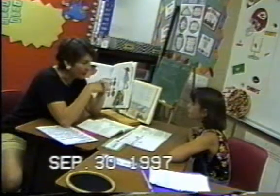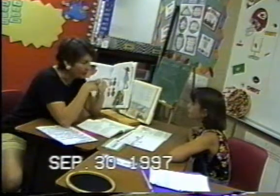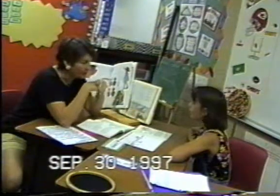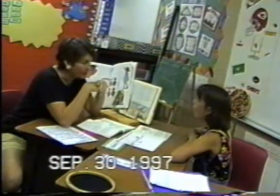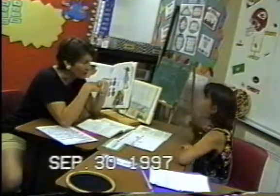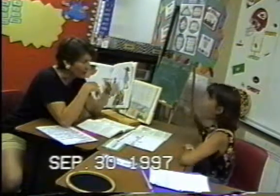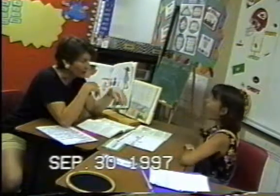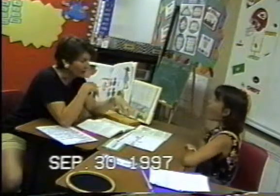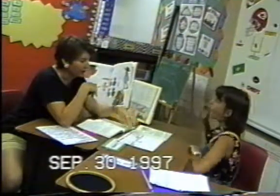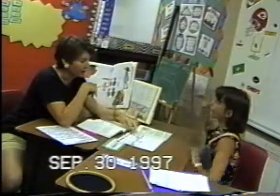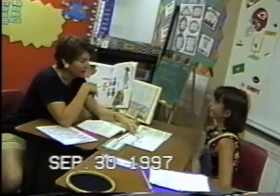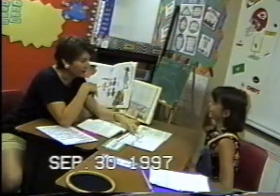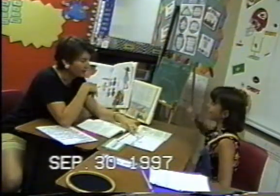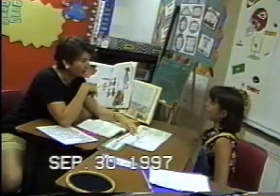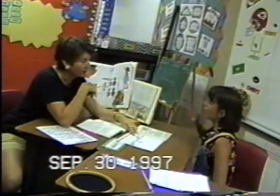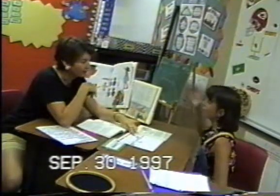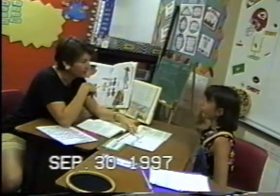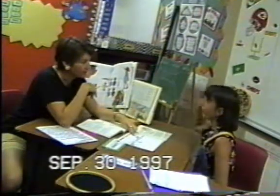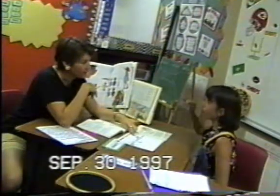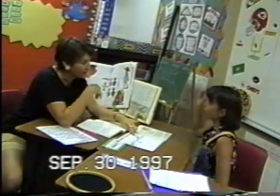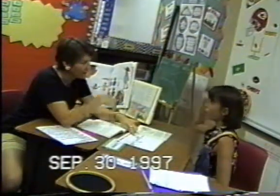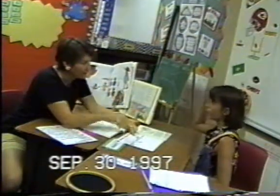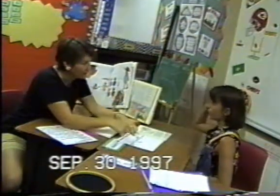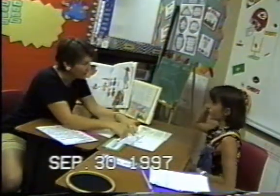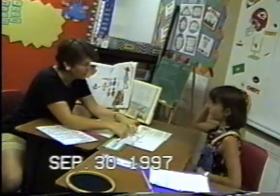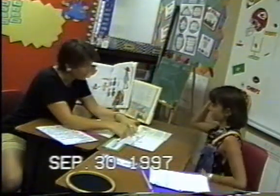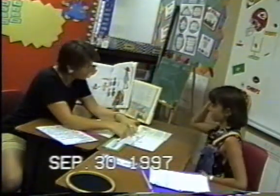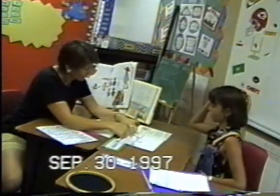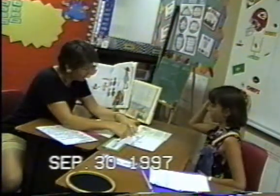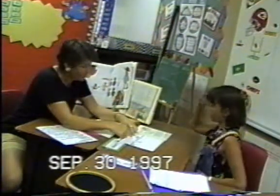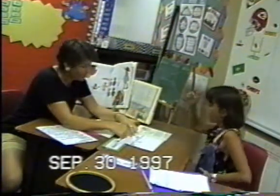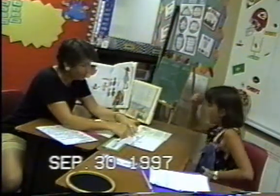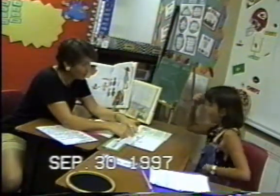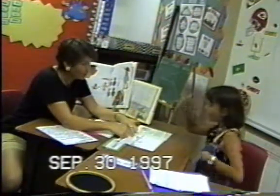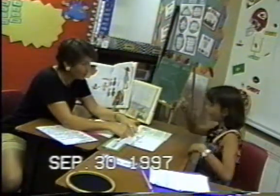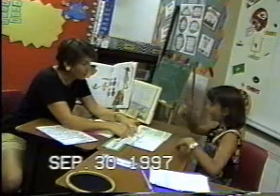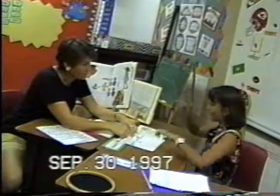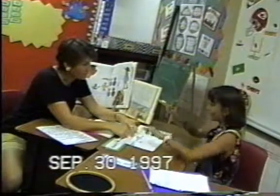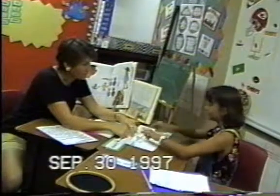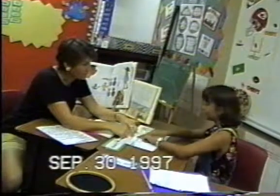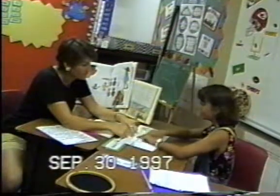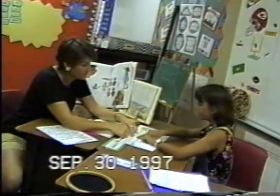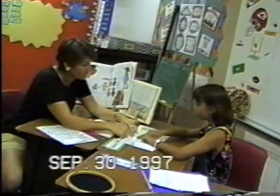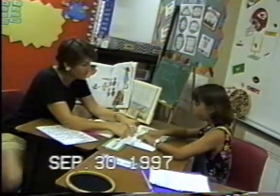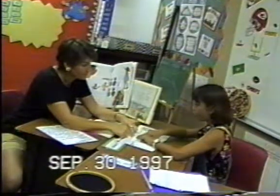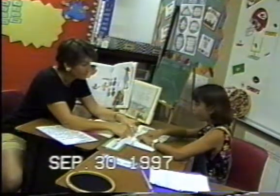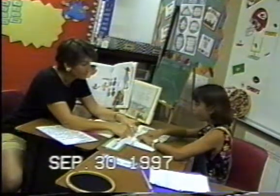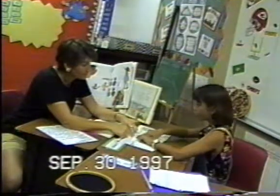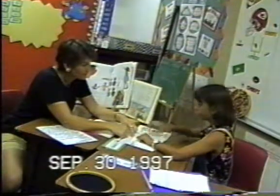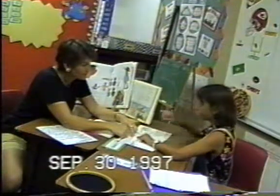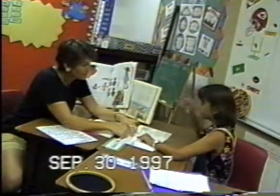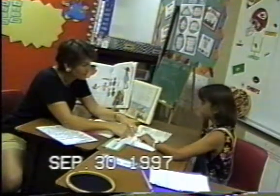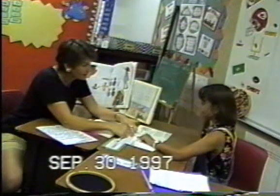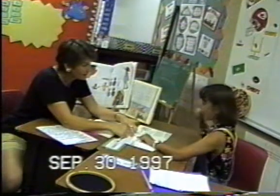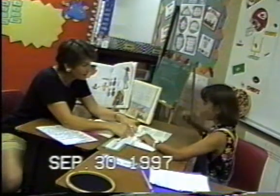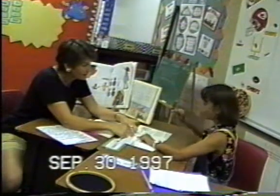implant? Cochlear I implant. think I know the reason. You think you know? Because the sound